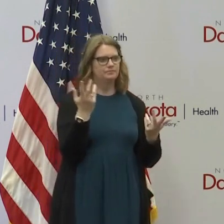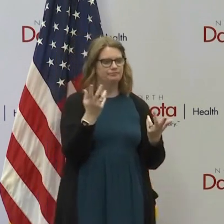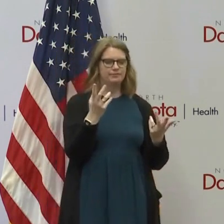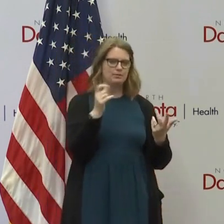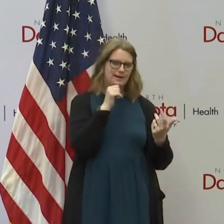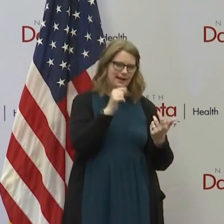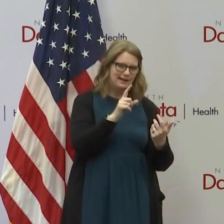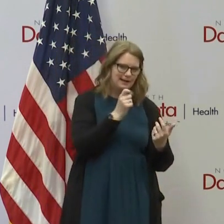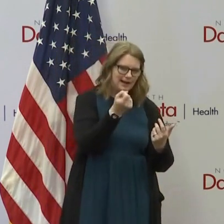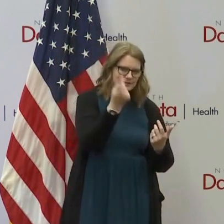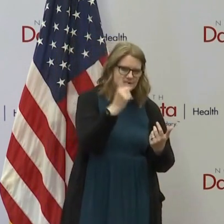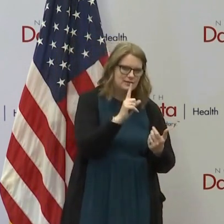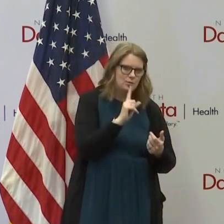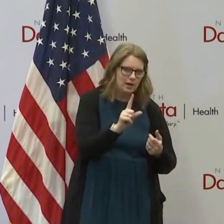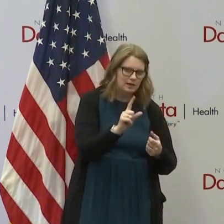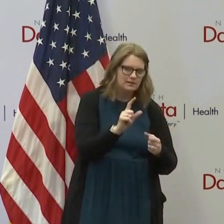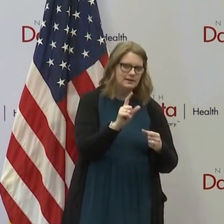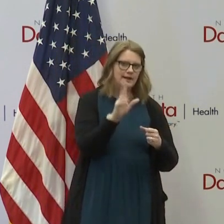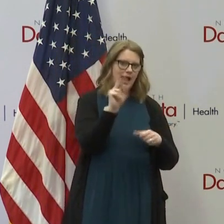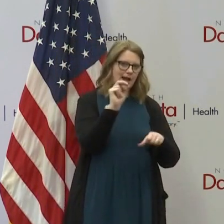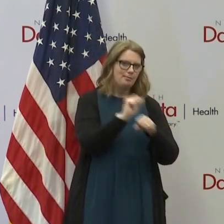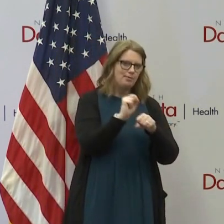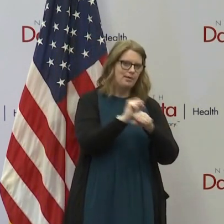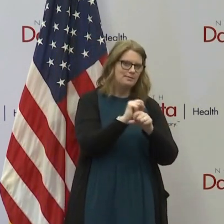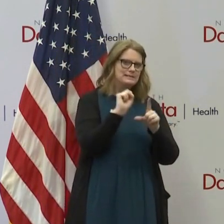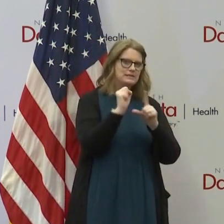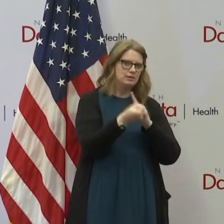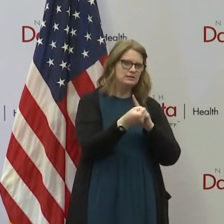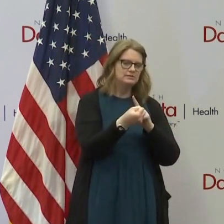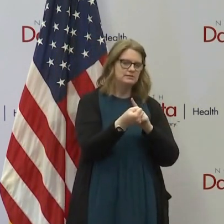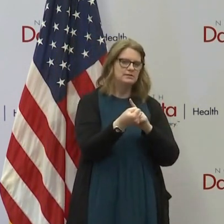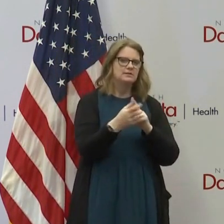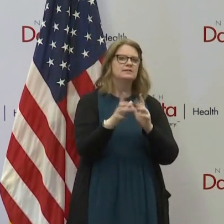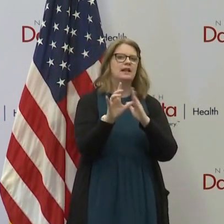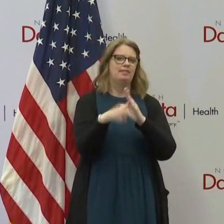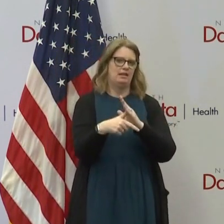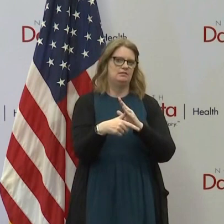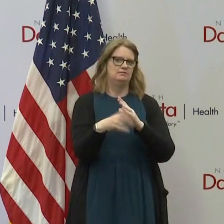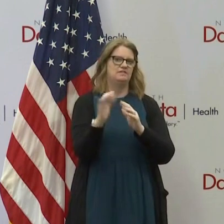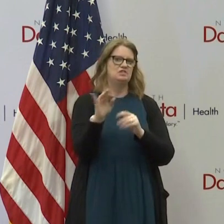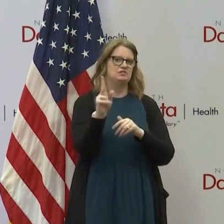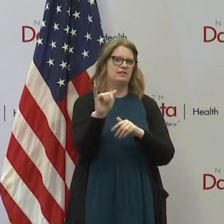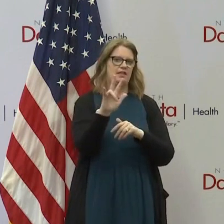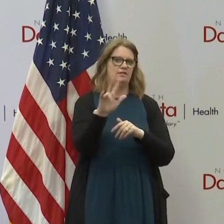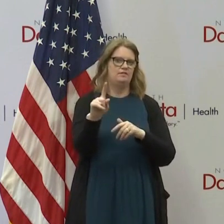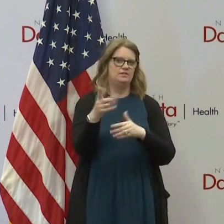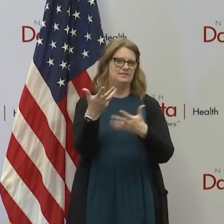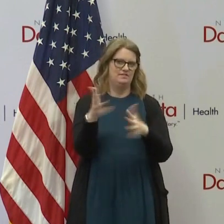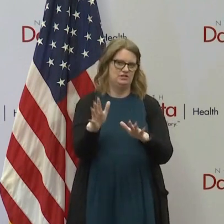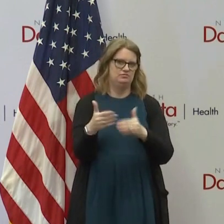really understand the true unemployment situation until after July 31st.